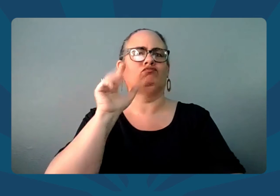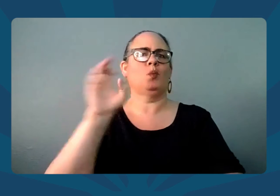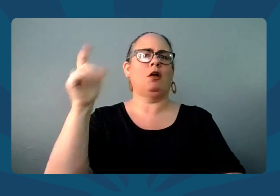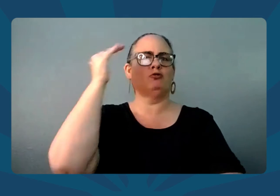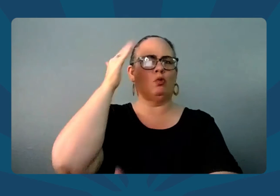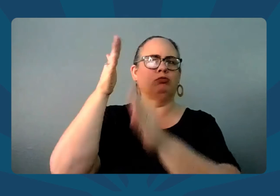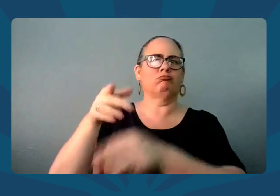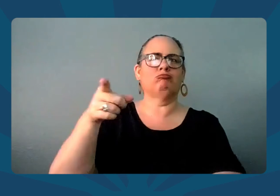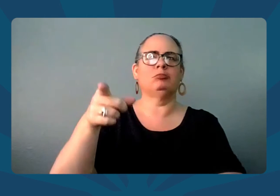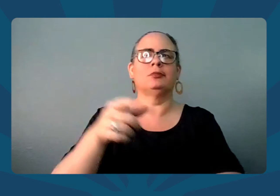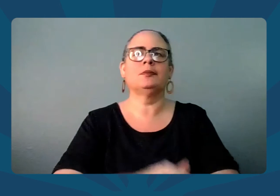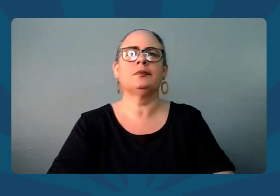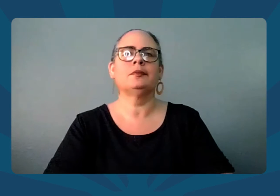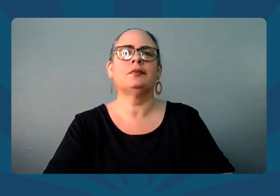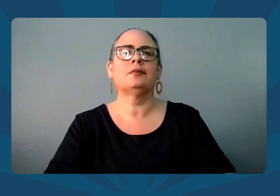titan.